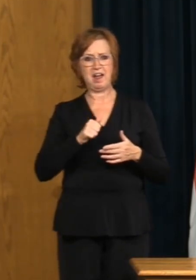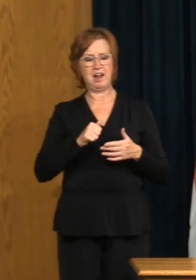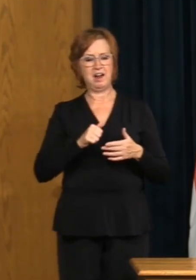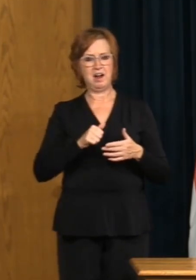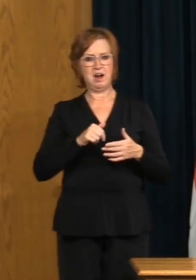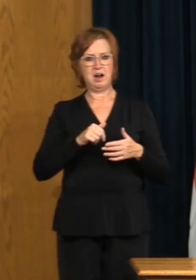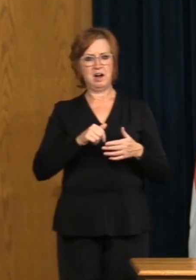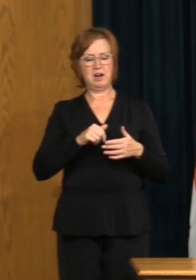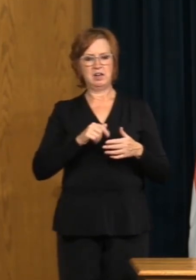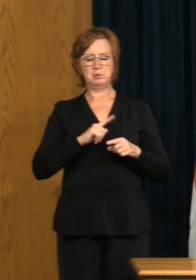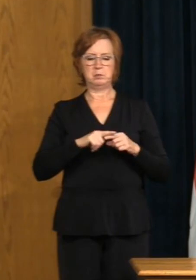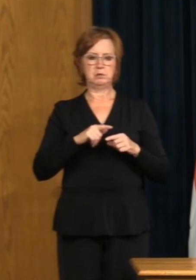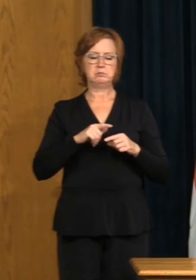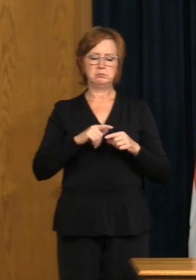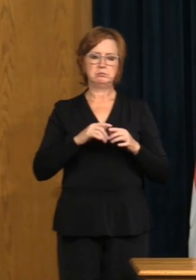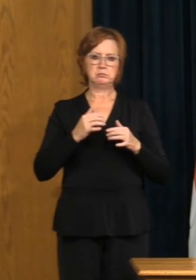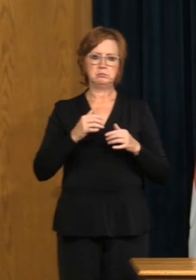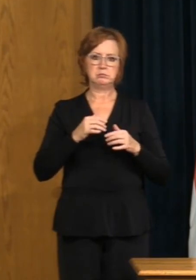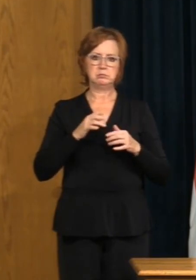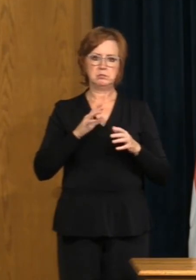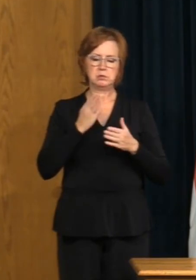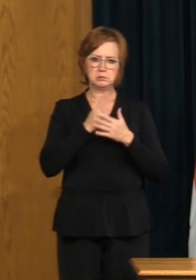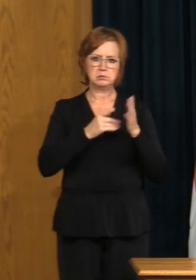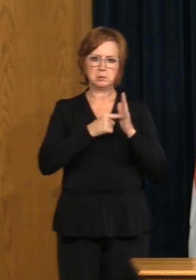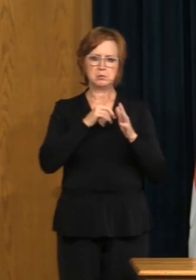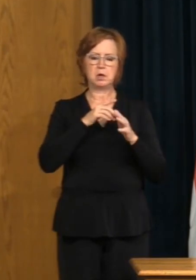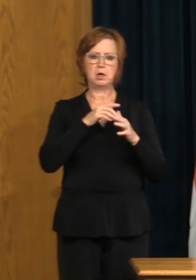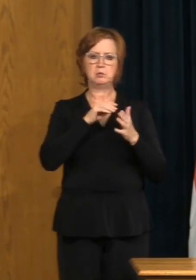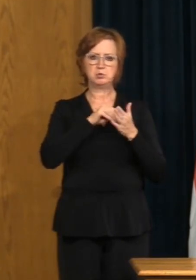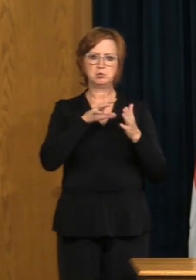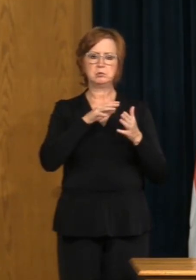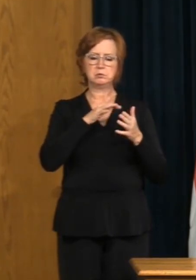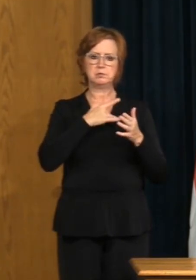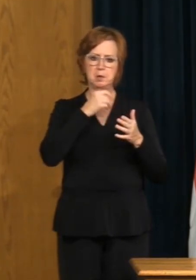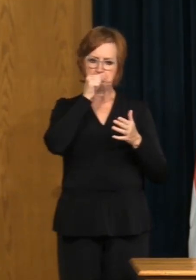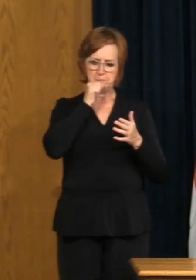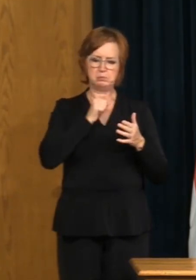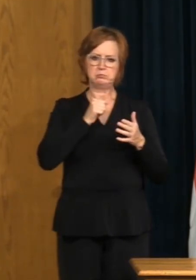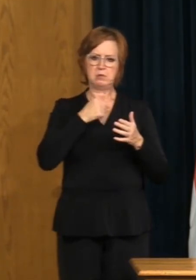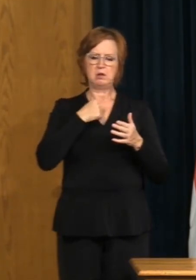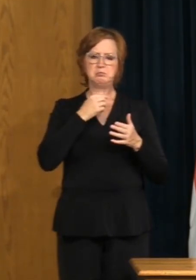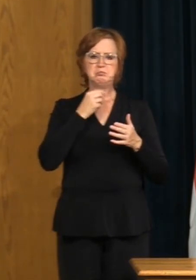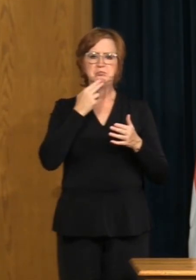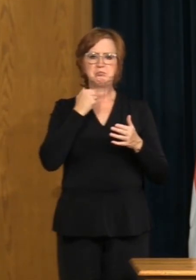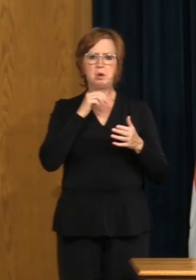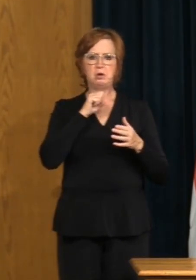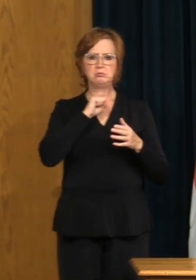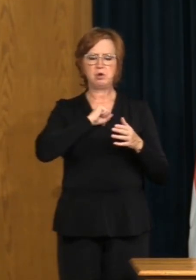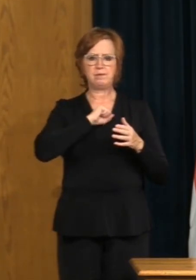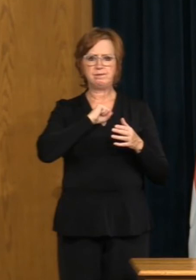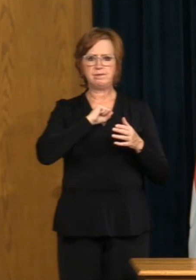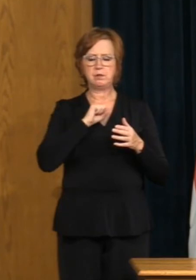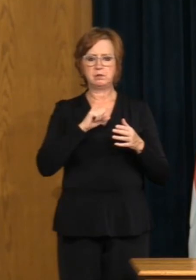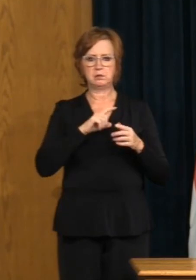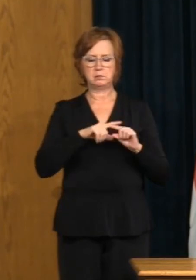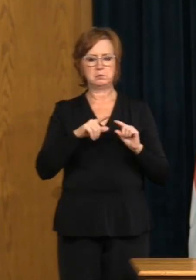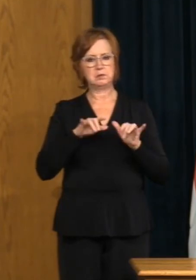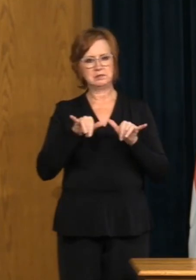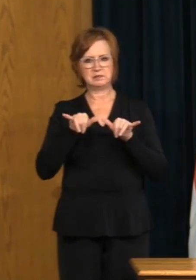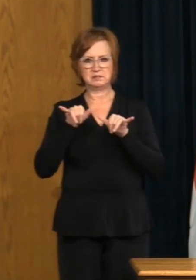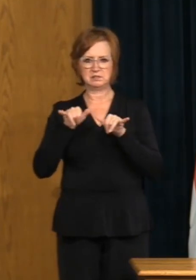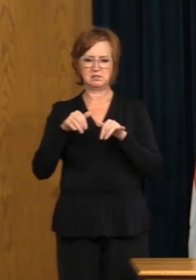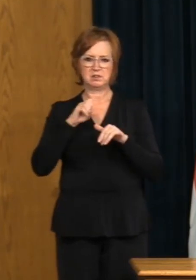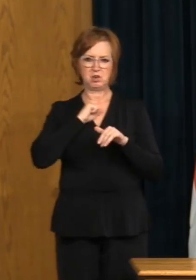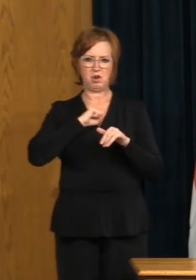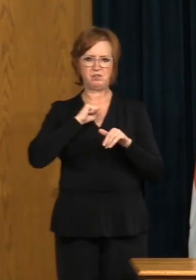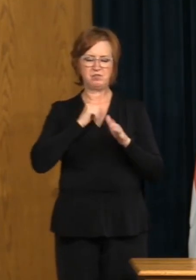especially, get coughs and colds, and so if you have a cough or a cold, you should stay home till you're better, or if your COVID test is negative. So that will